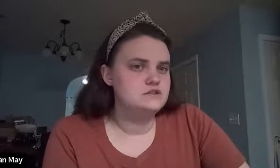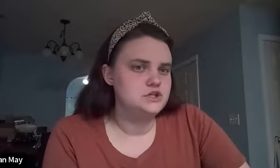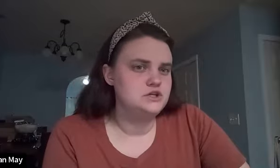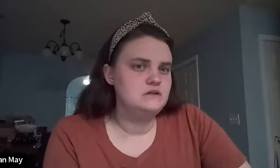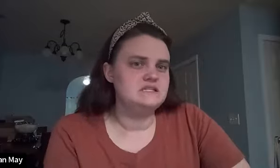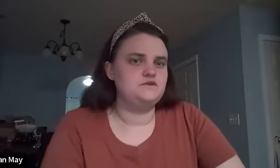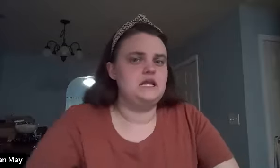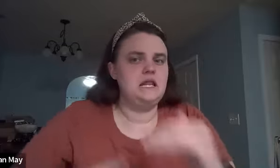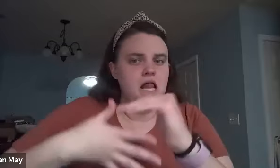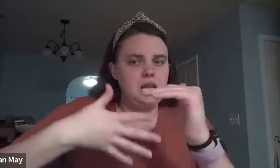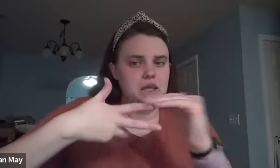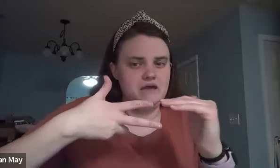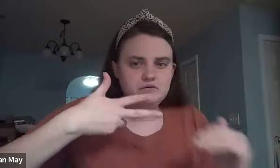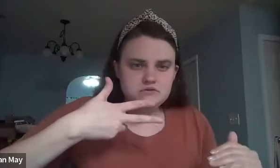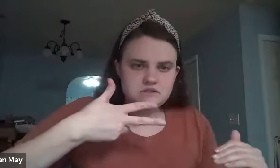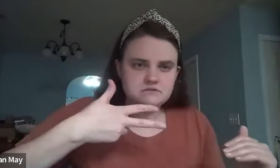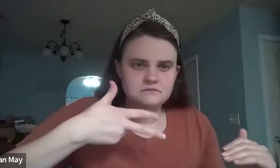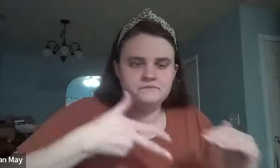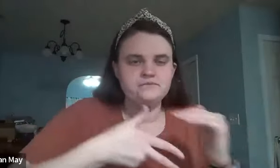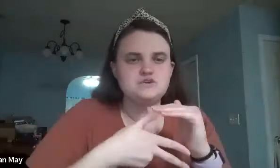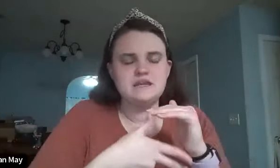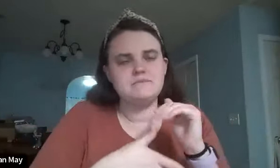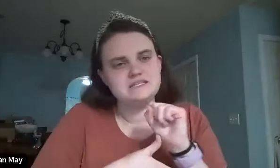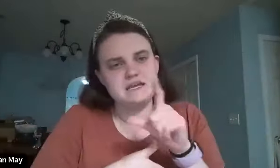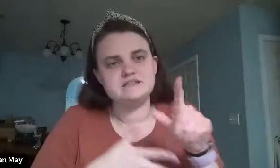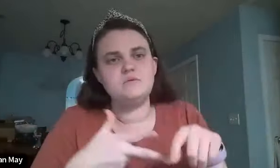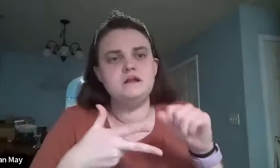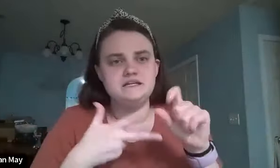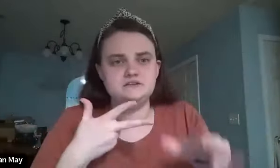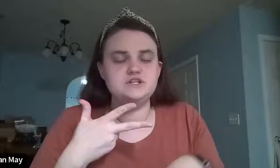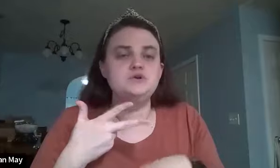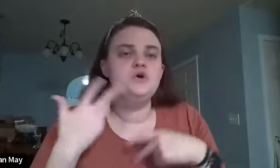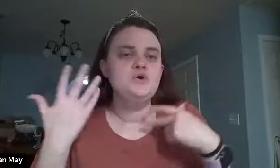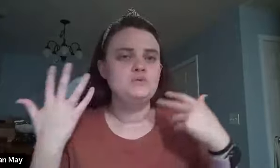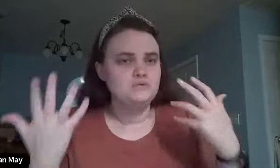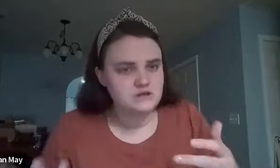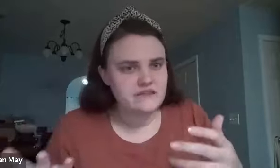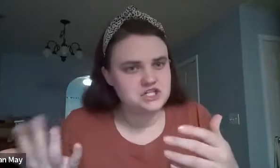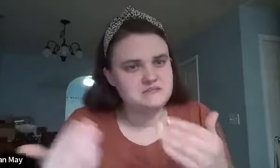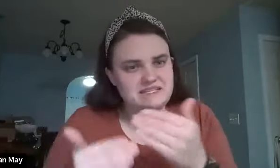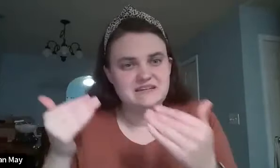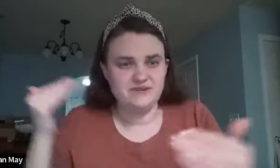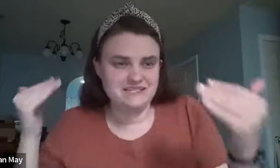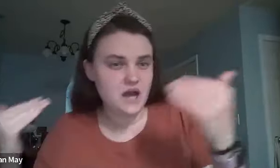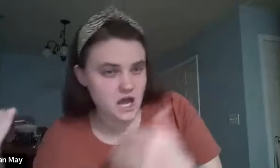show you the different levels. So like it may say ASL 1, ASL 2. Really, that just means the different